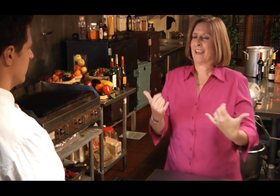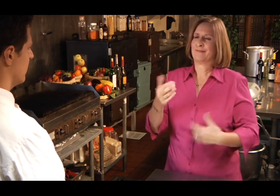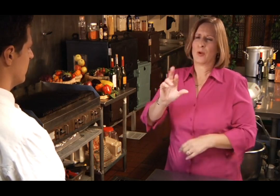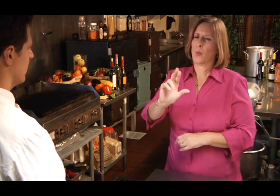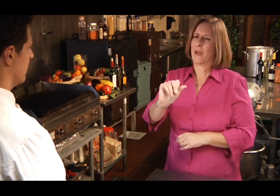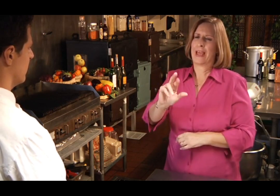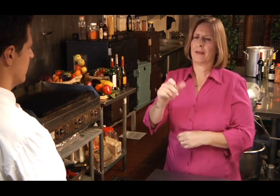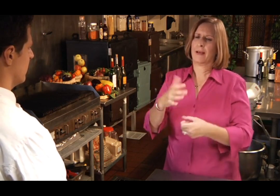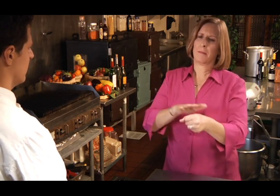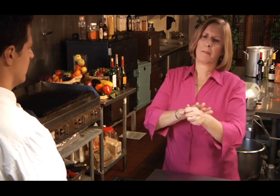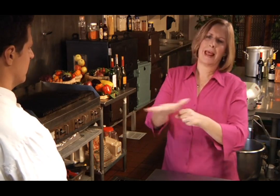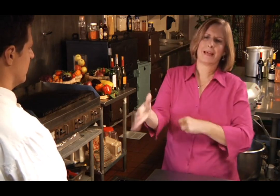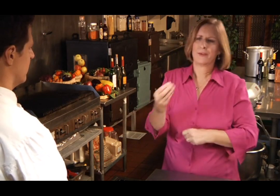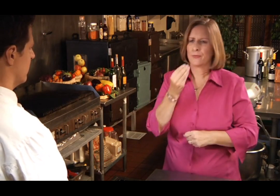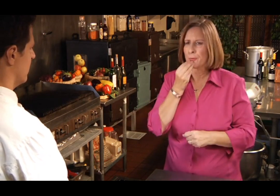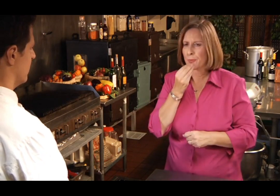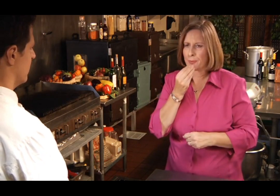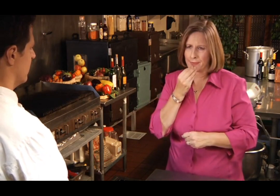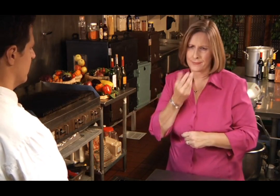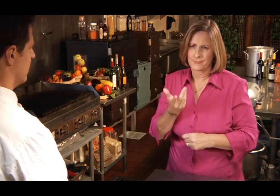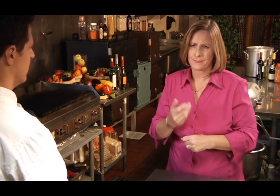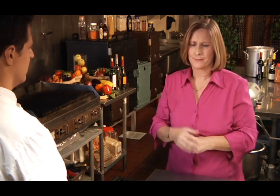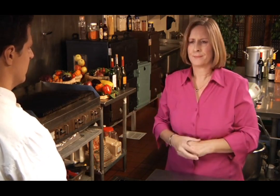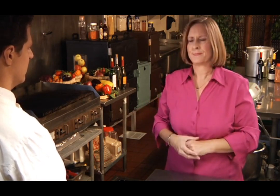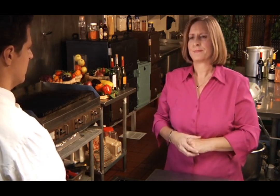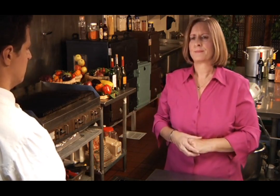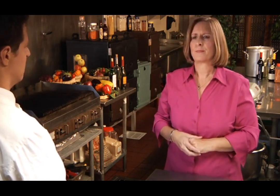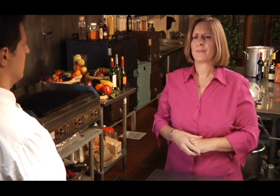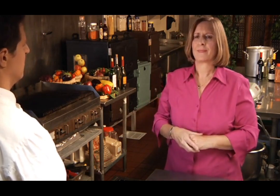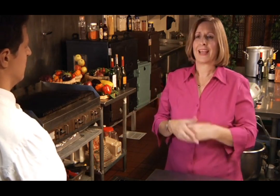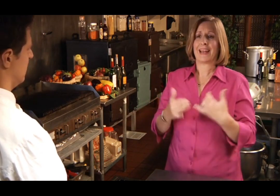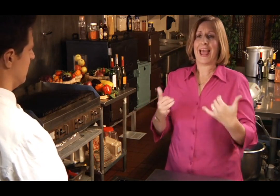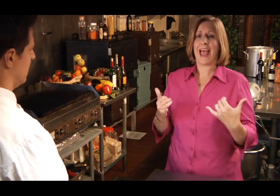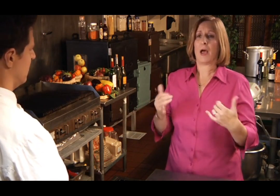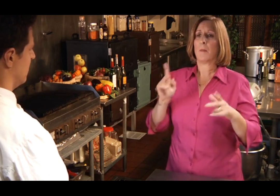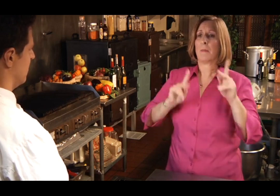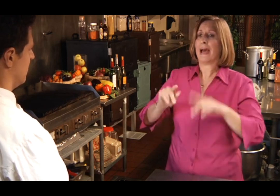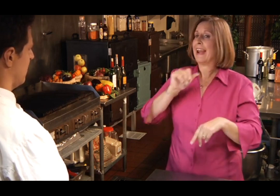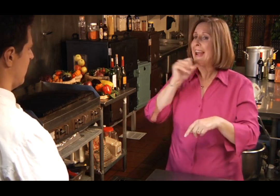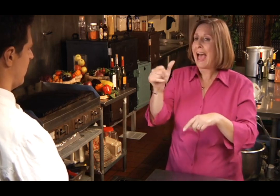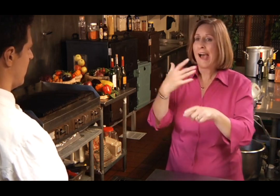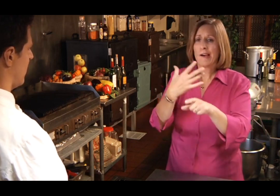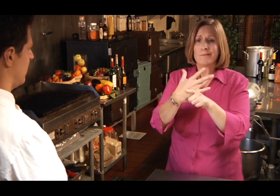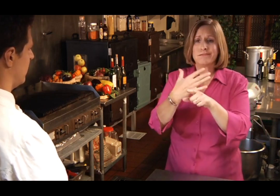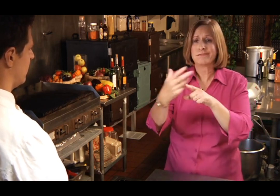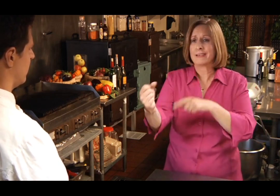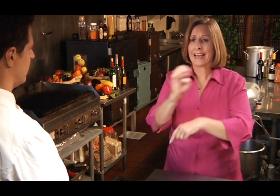Today, however, that rarely happens. Now people don't burn enough energy and they just keep getting fatter.